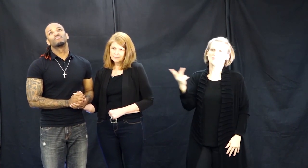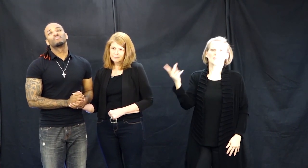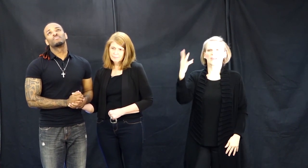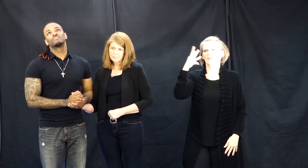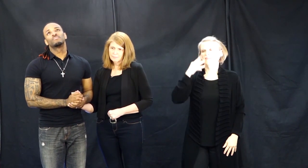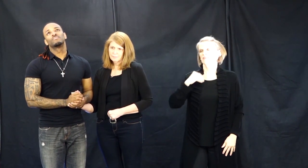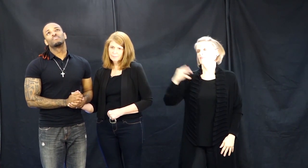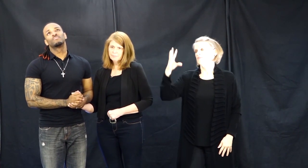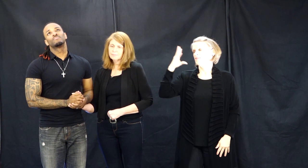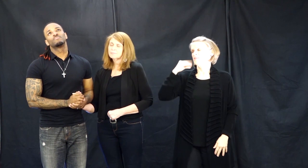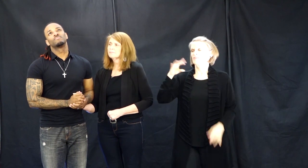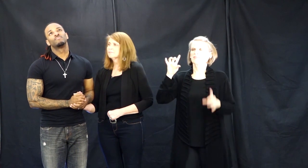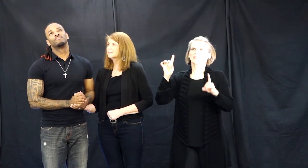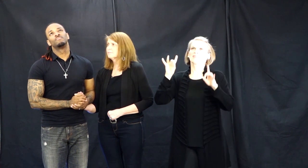They are going through the